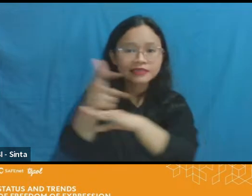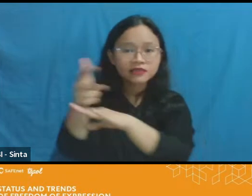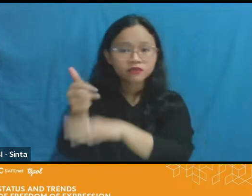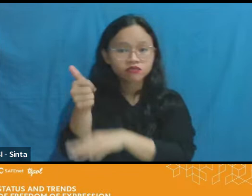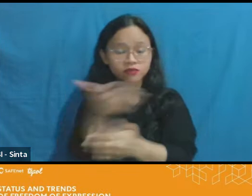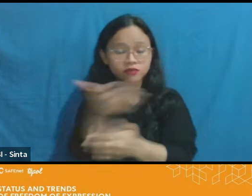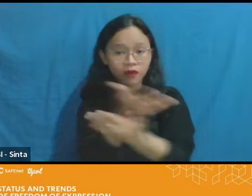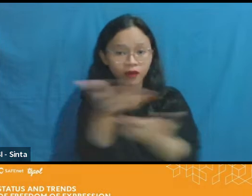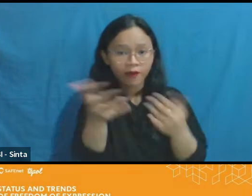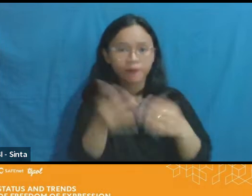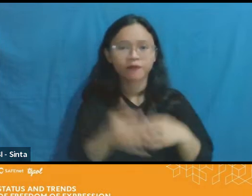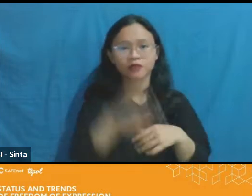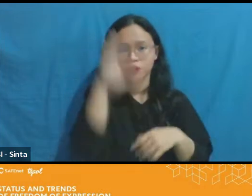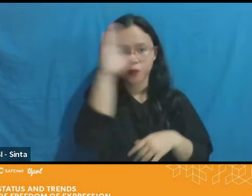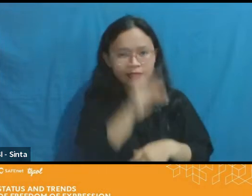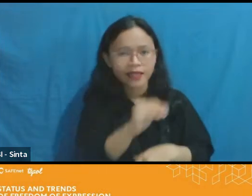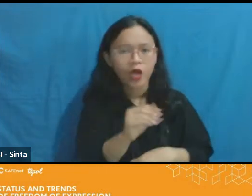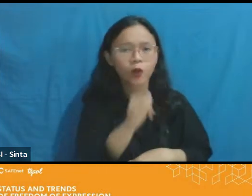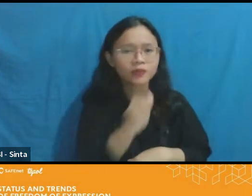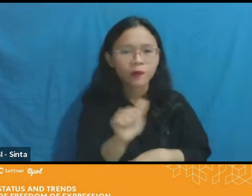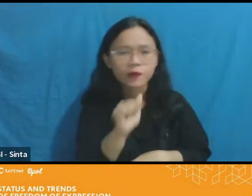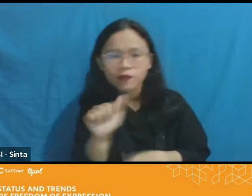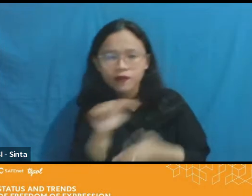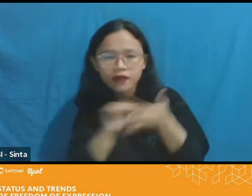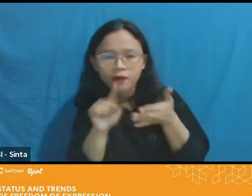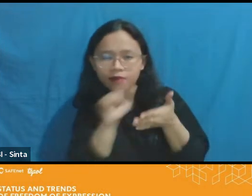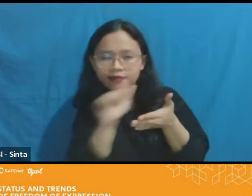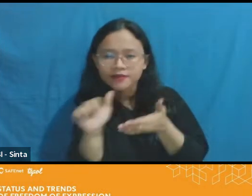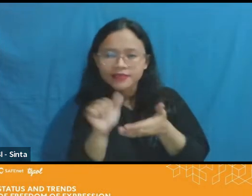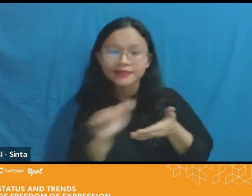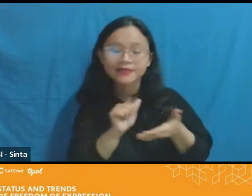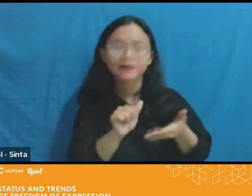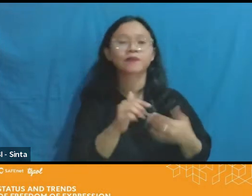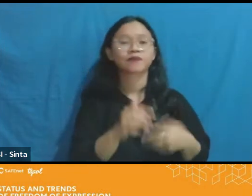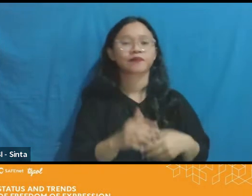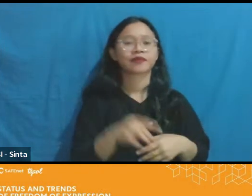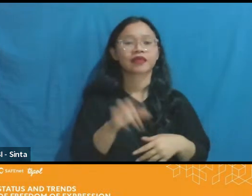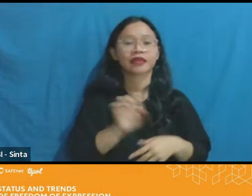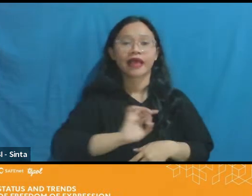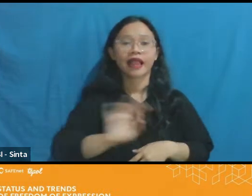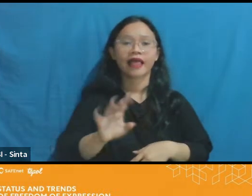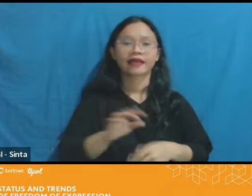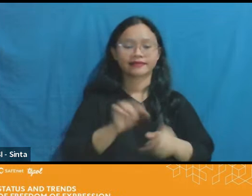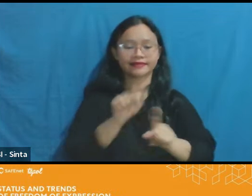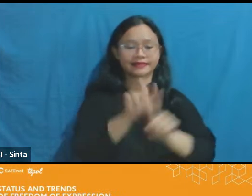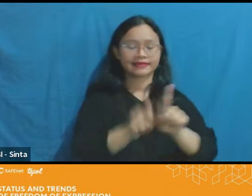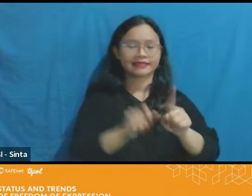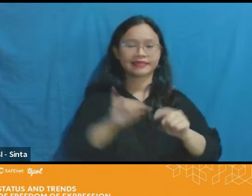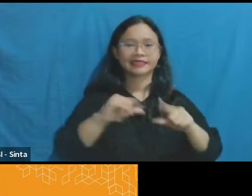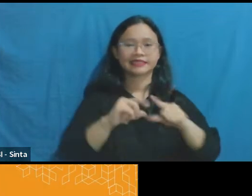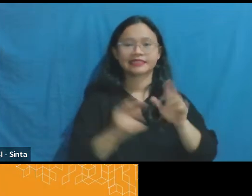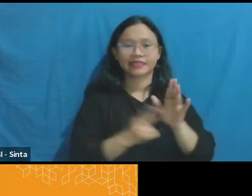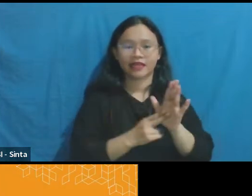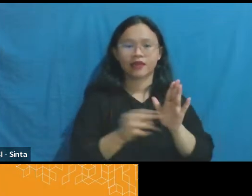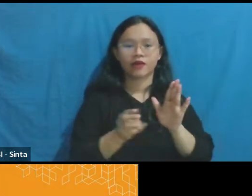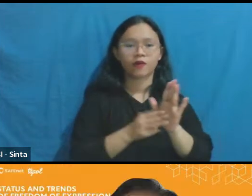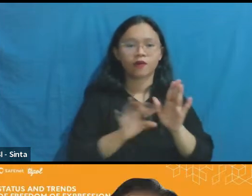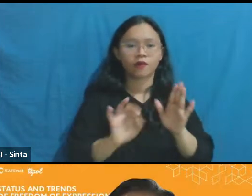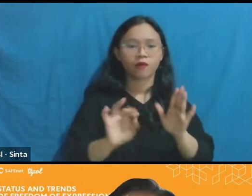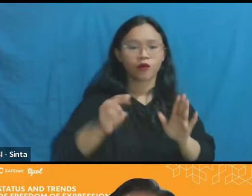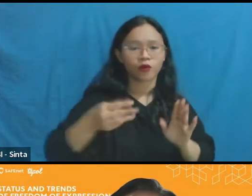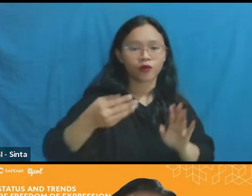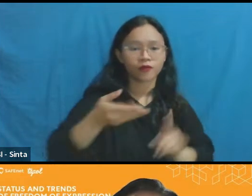First speaker is Ian Moore from Tapal UK. And we also have Unggul Sagena, researcher at